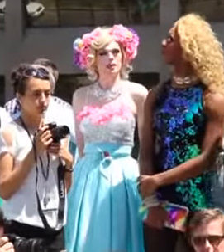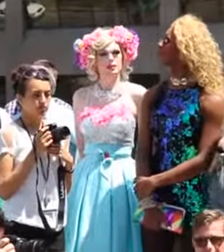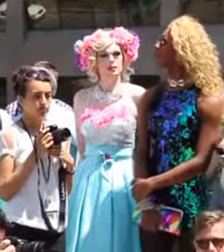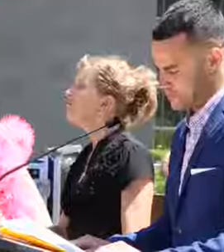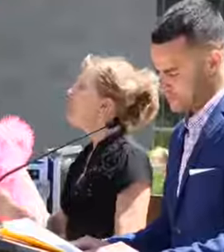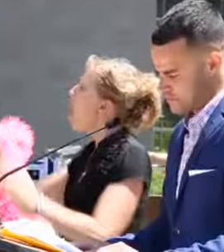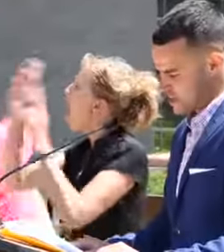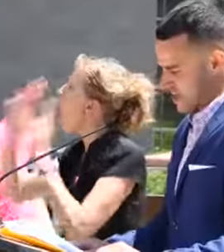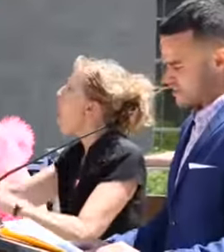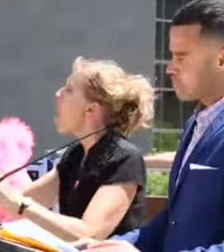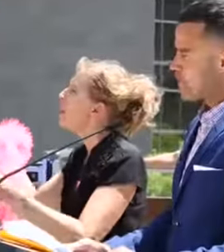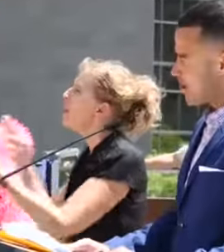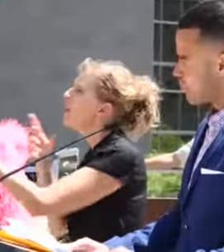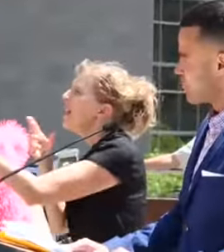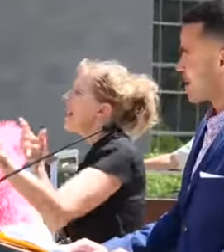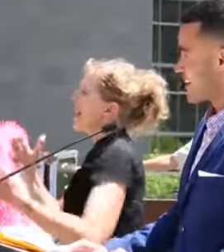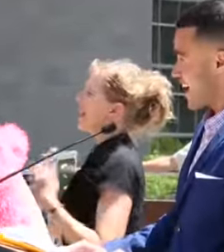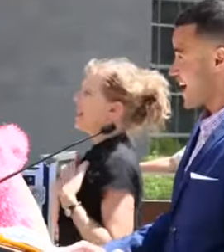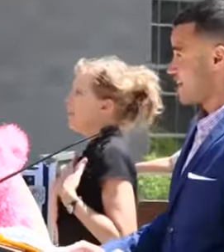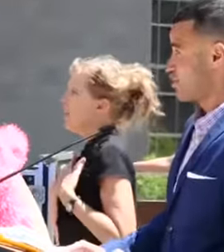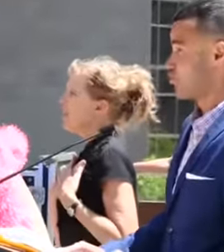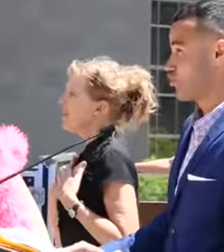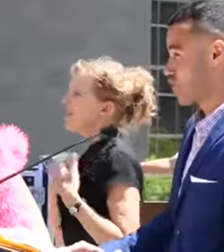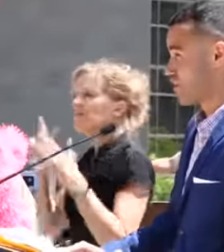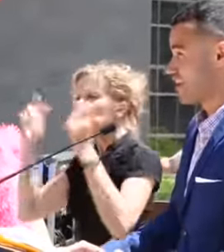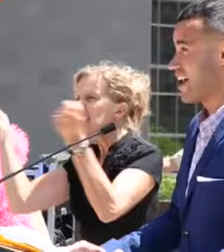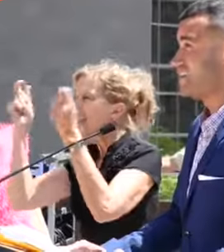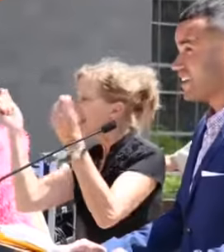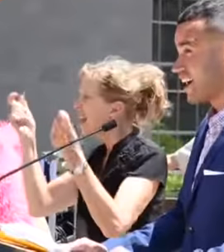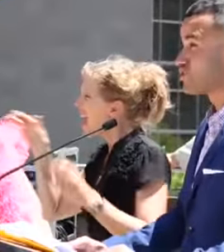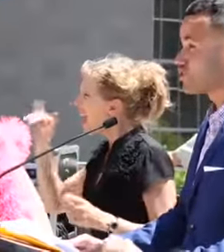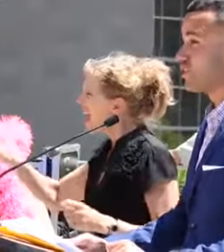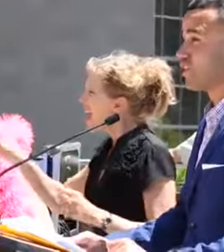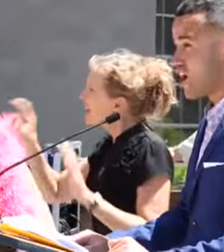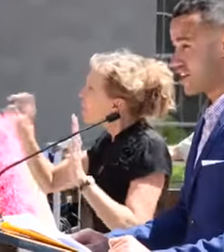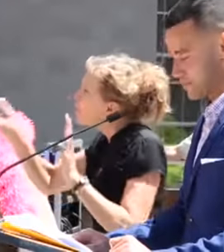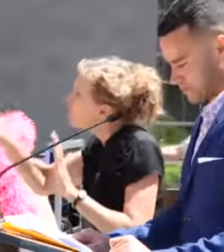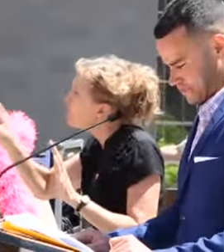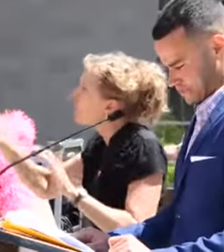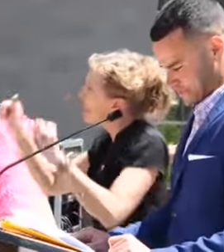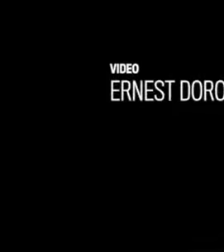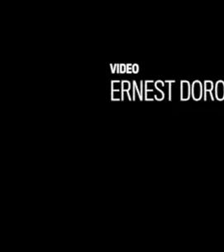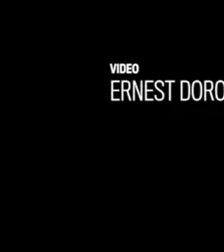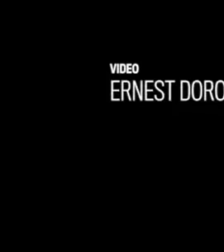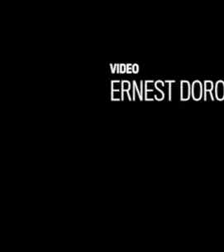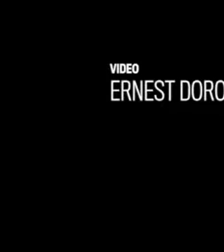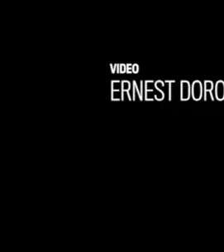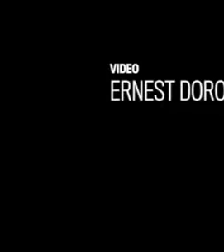celebrate a little. It's a platform that can, should, and does do a lot